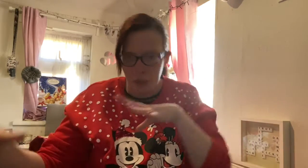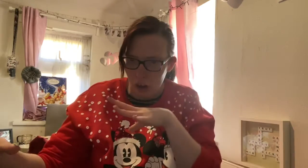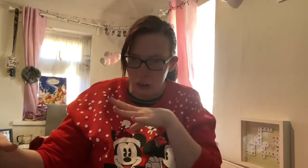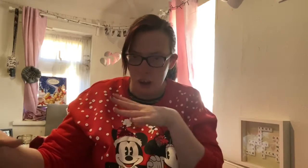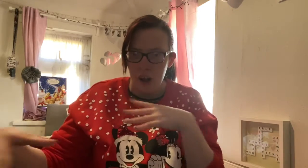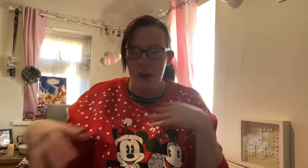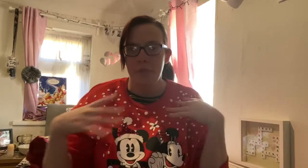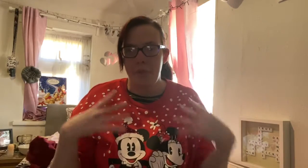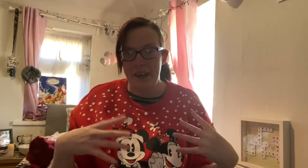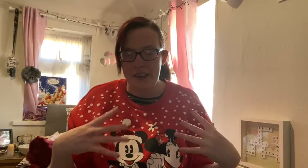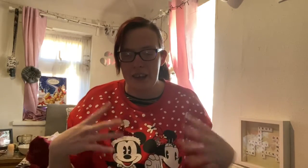vlog. Basically